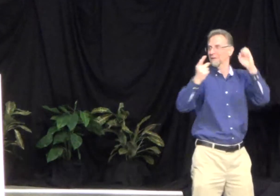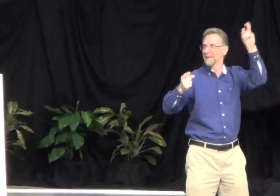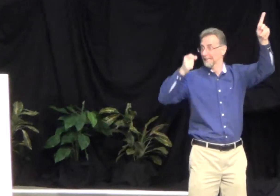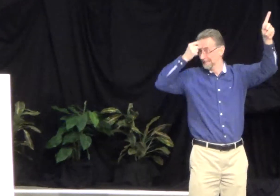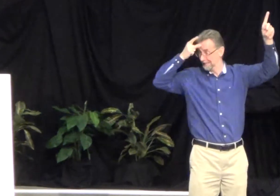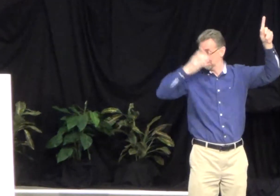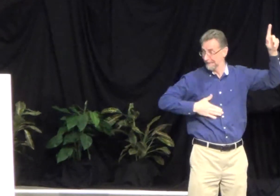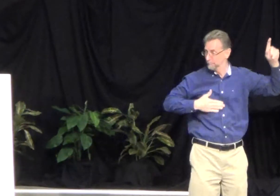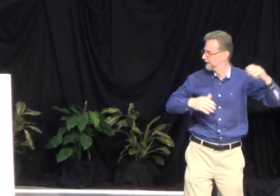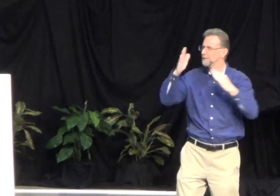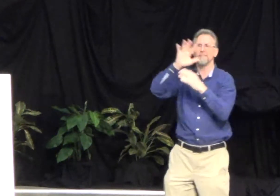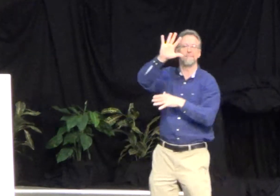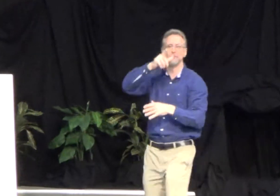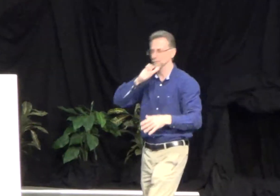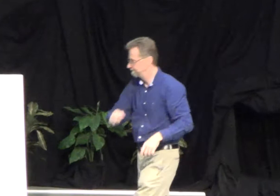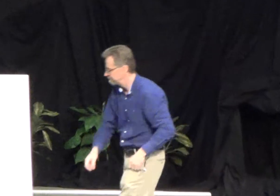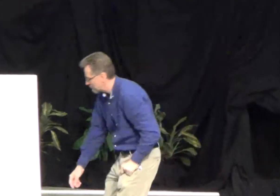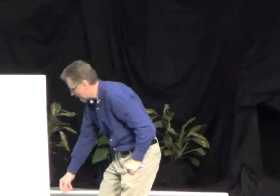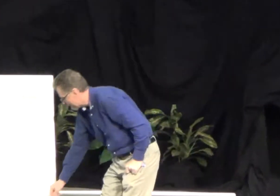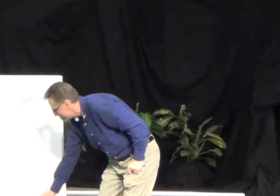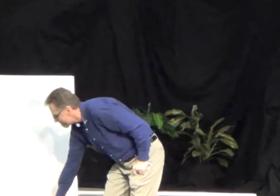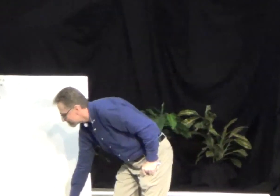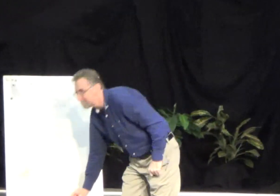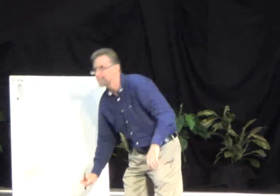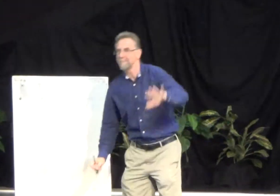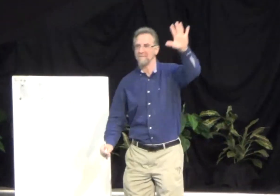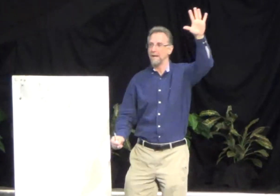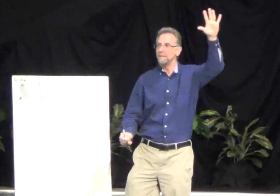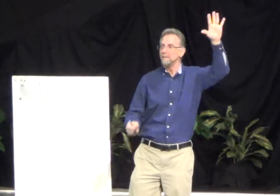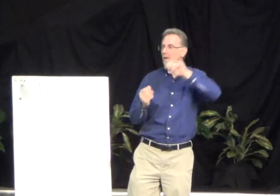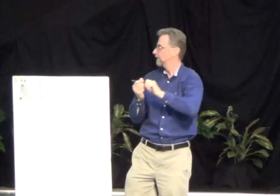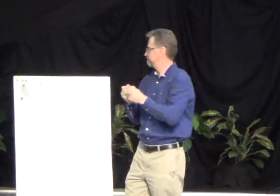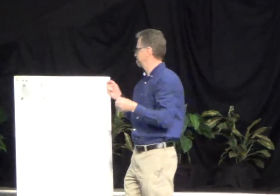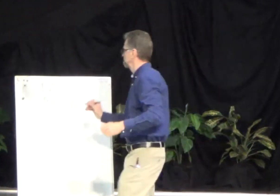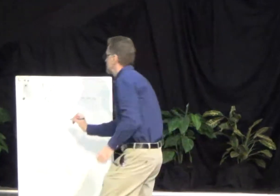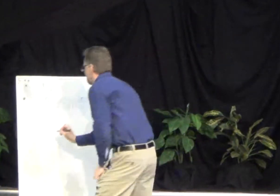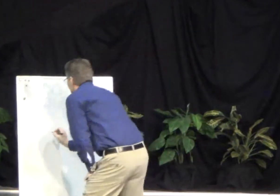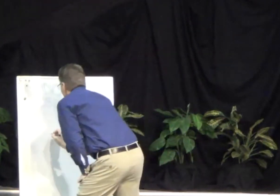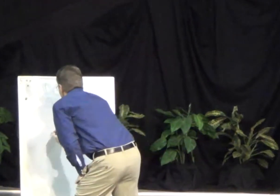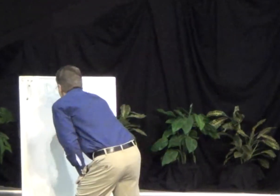You know, God, when we look here at these top 5 leaders,